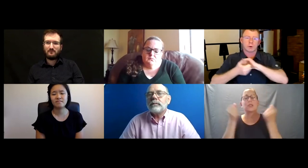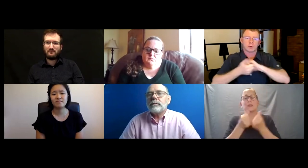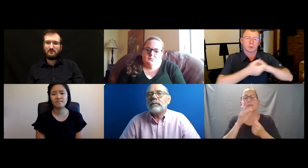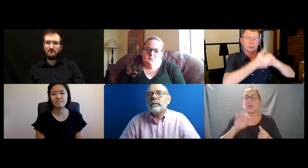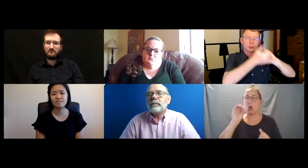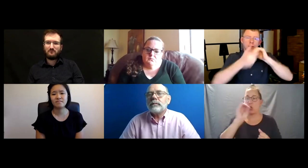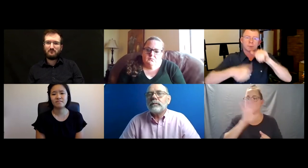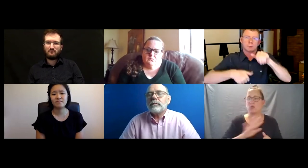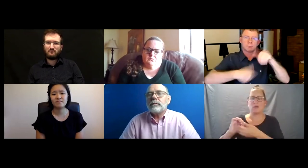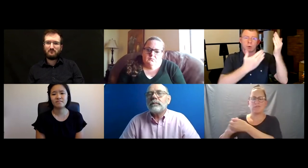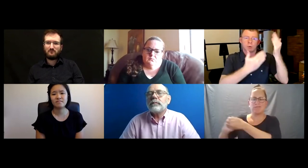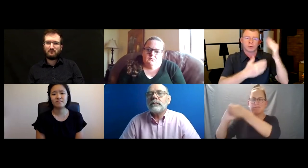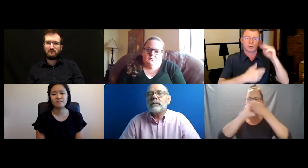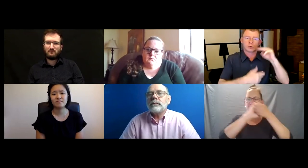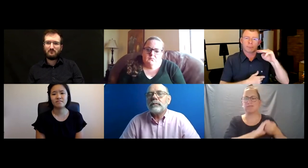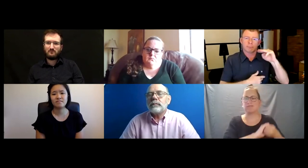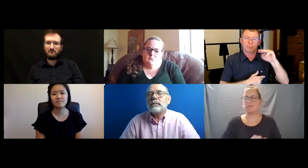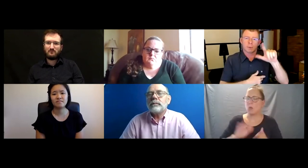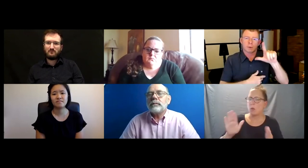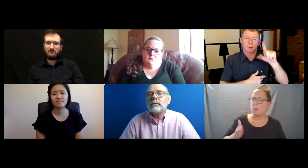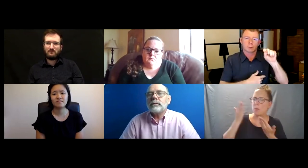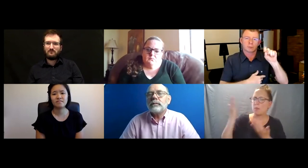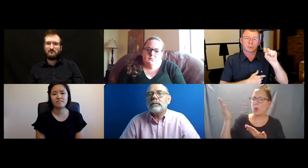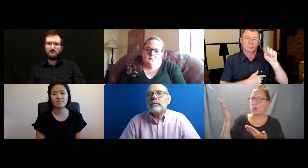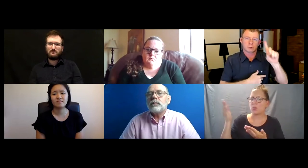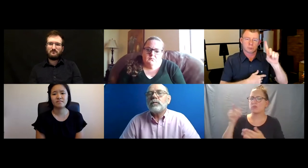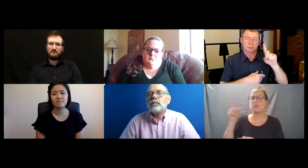I think all agencies throughout Ontario